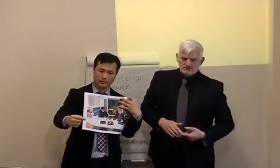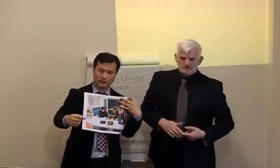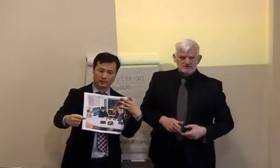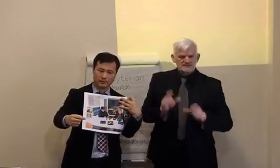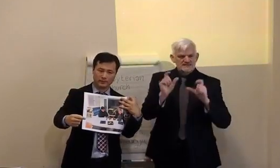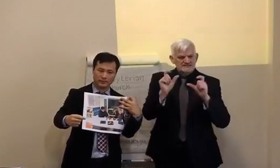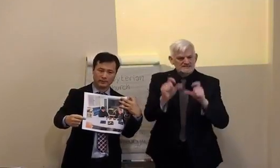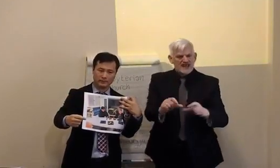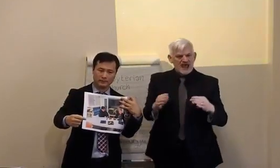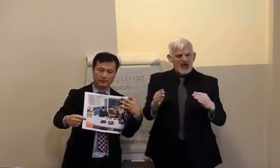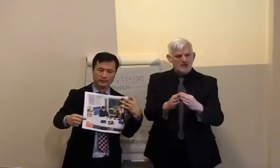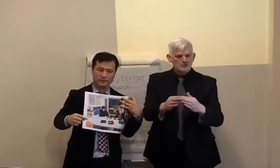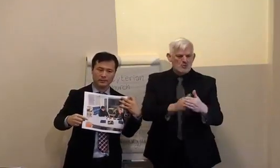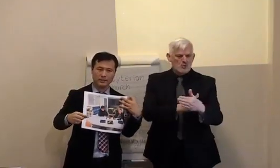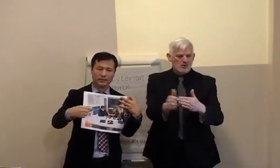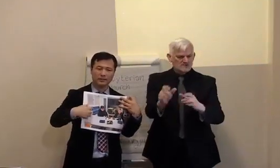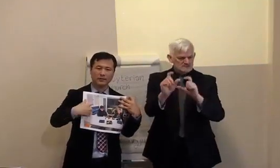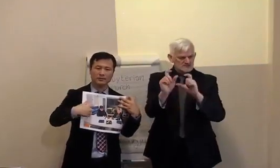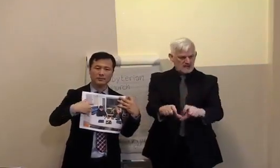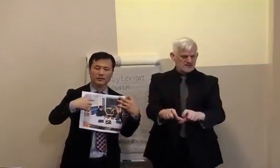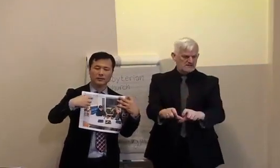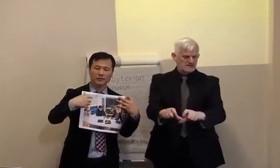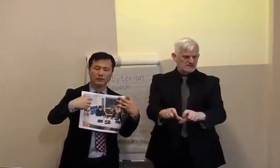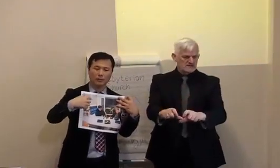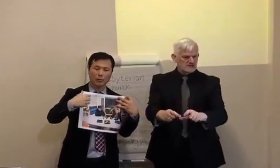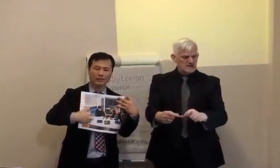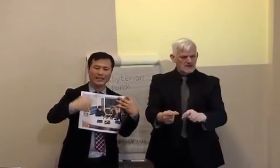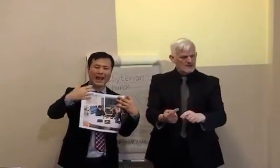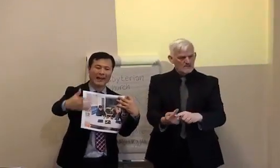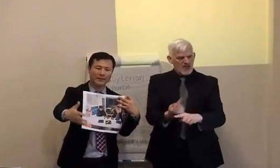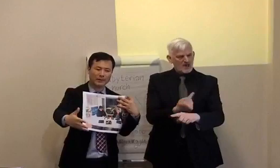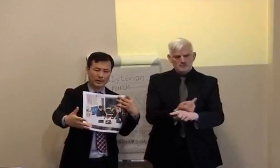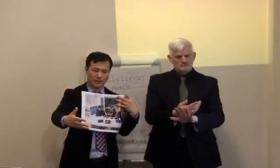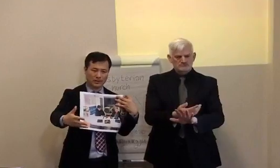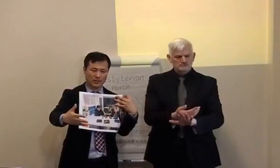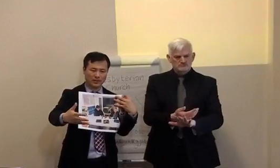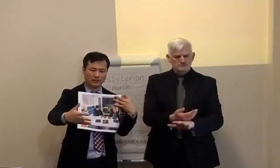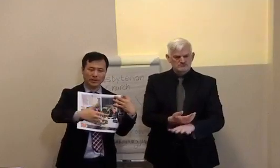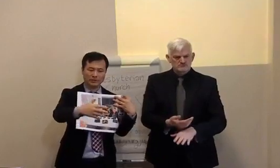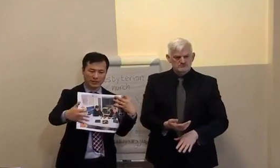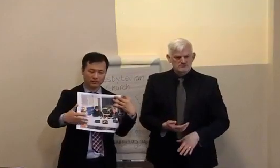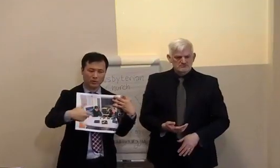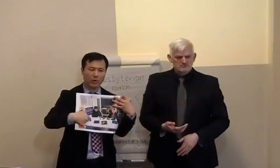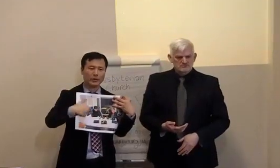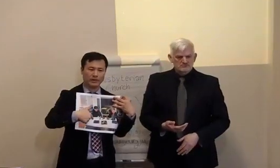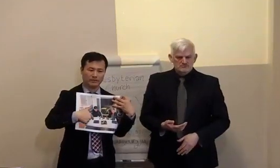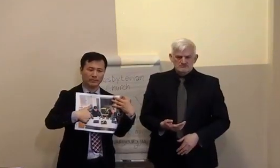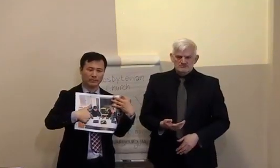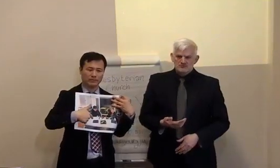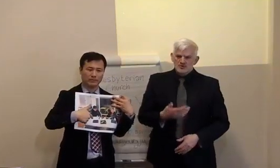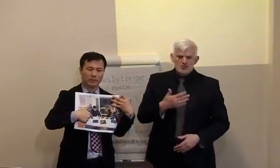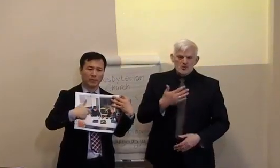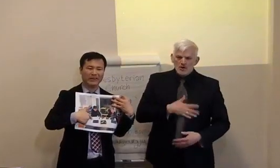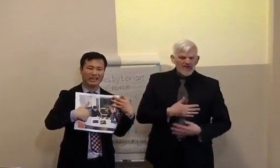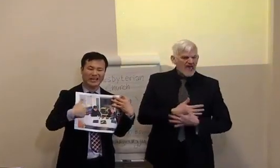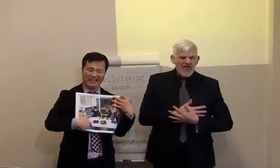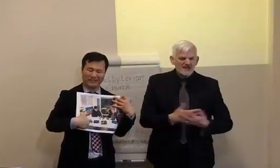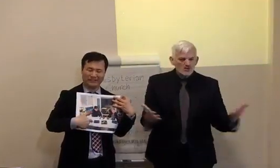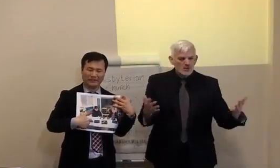house. He doesn't want anybody around him know him where he lives.